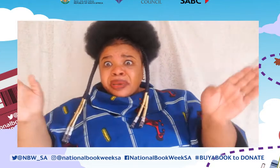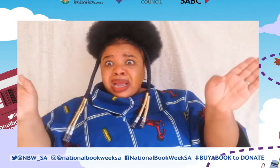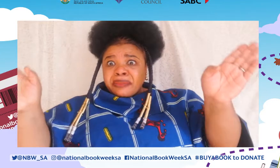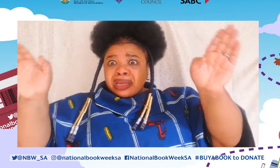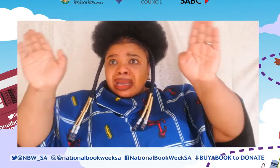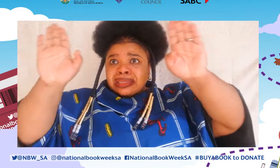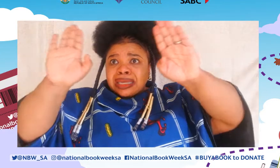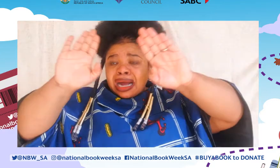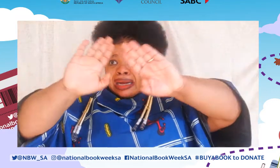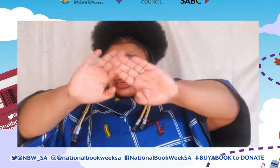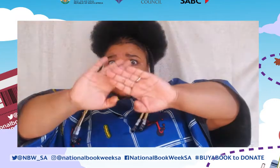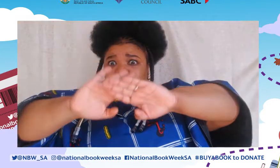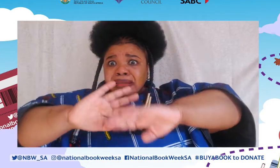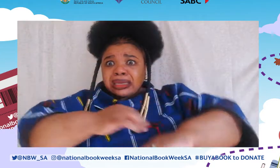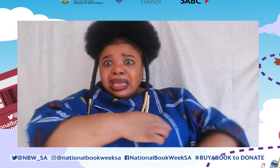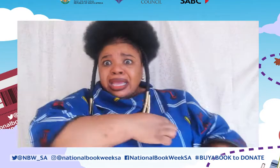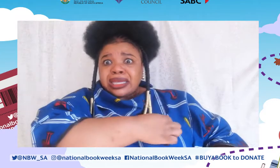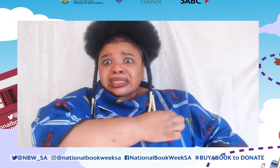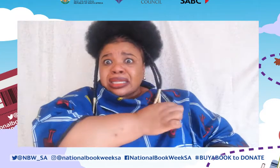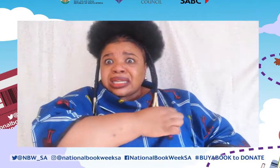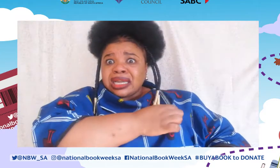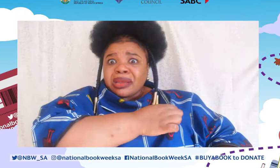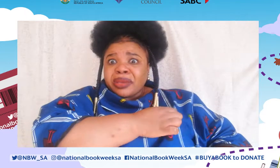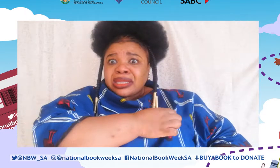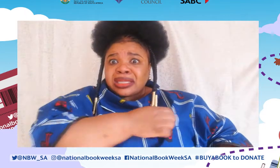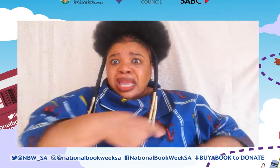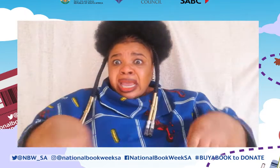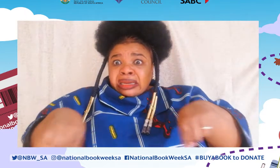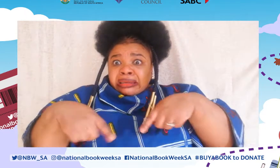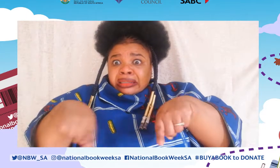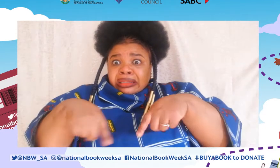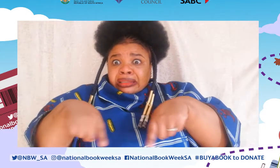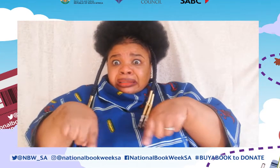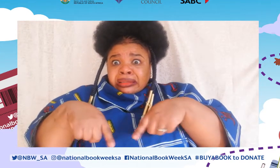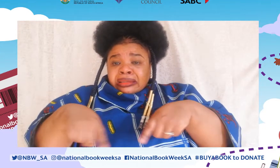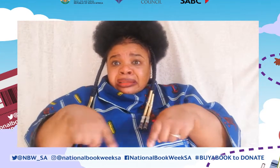it's becoming dark. He started being scared.